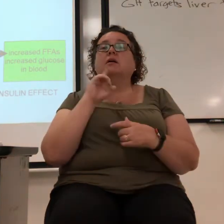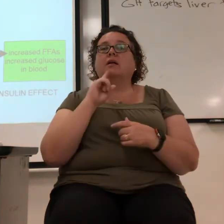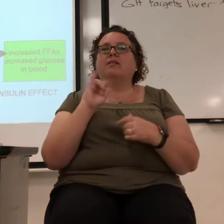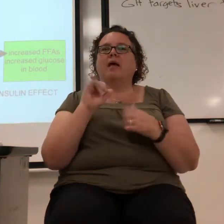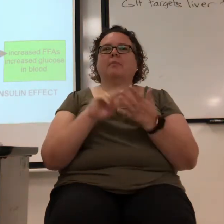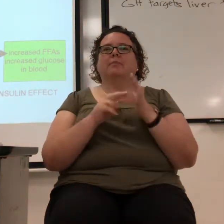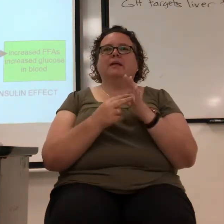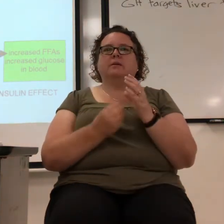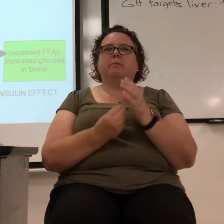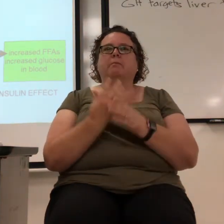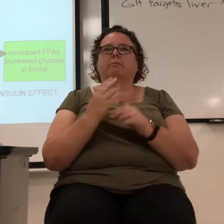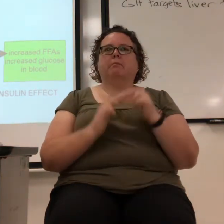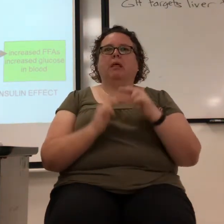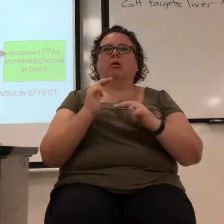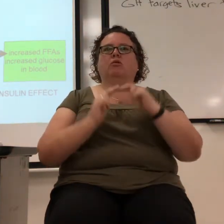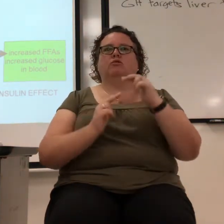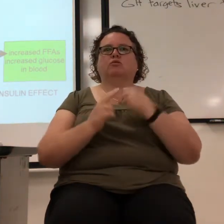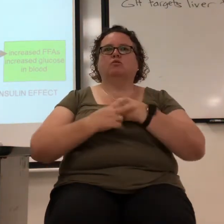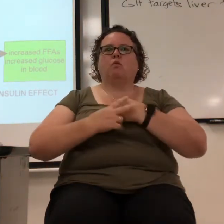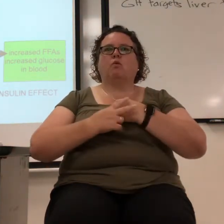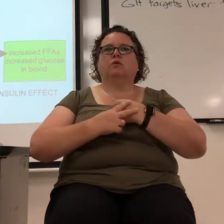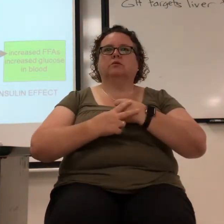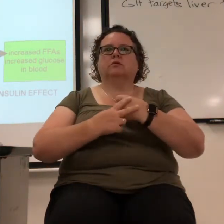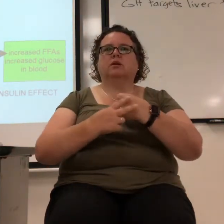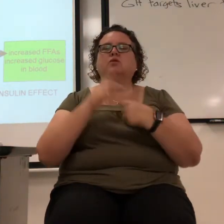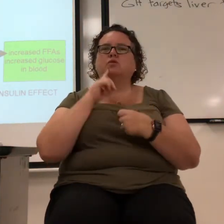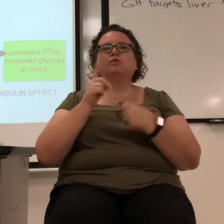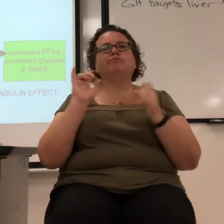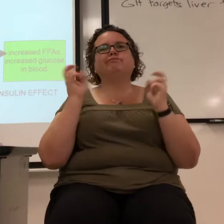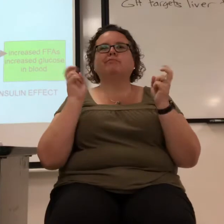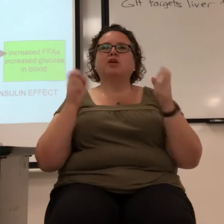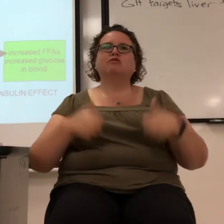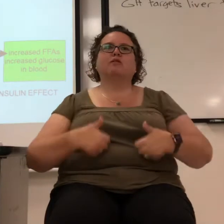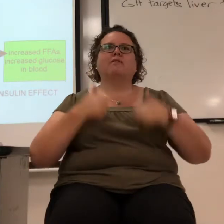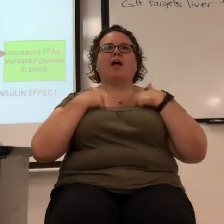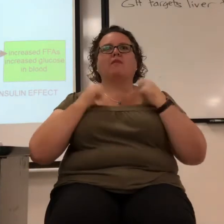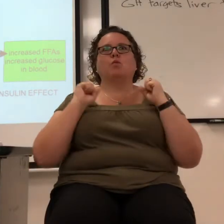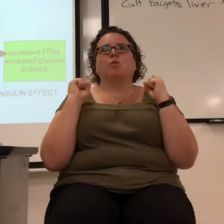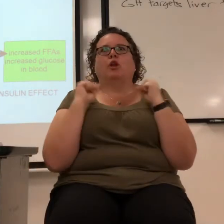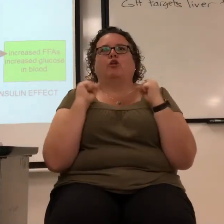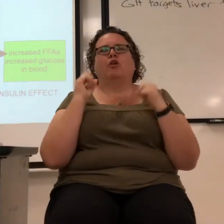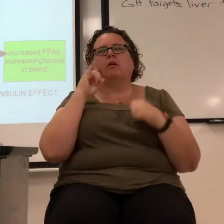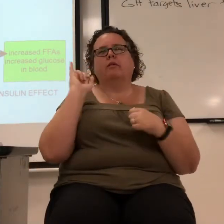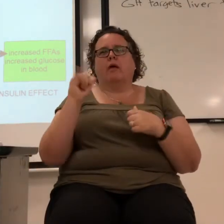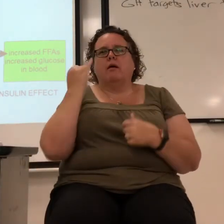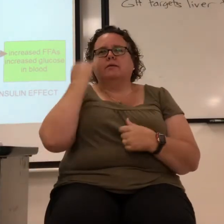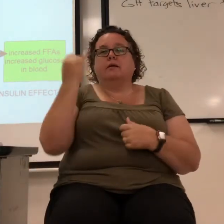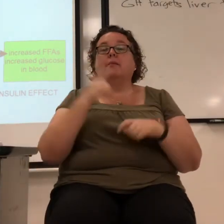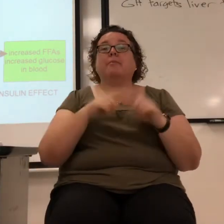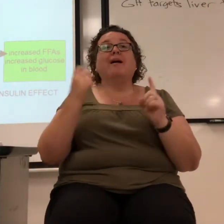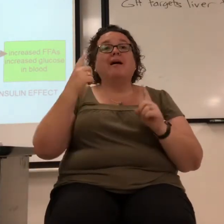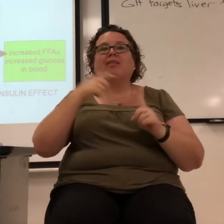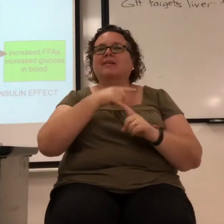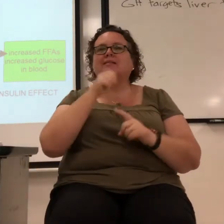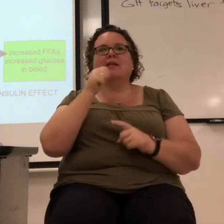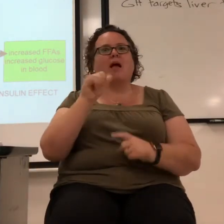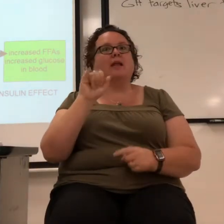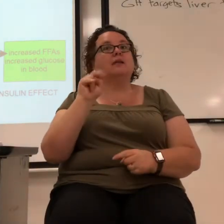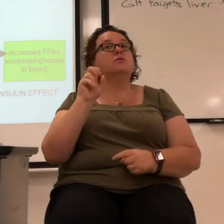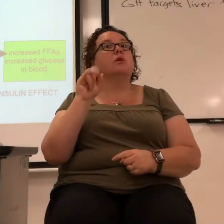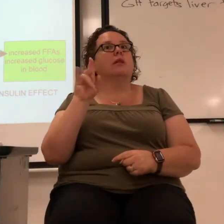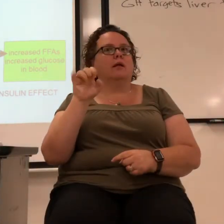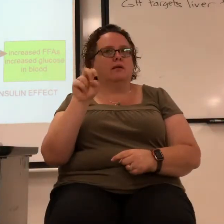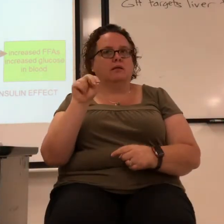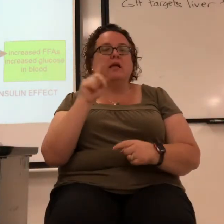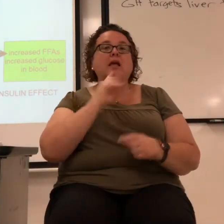your stores to survive the winter, you know, something like that. And so, but this is not insulin. These are growth